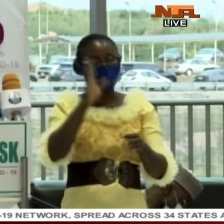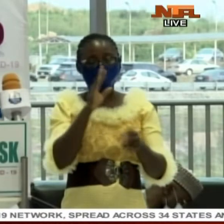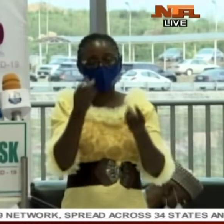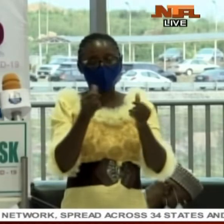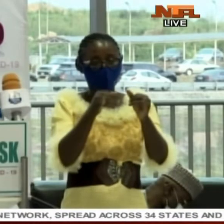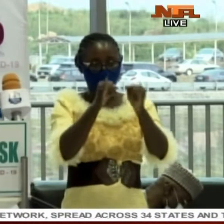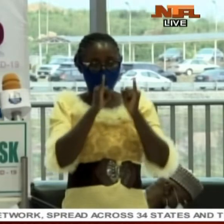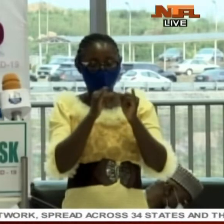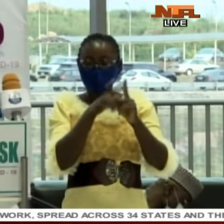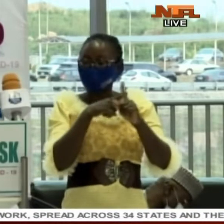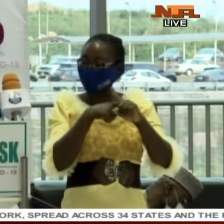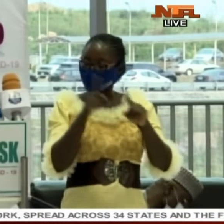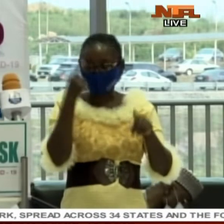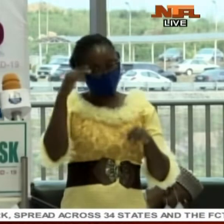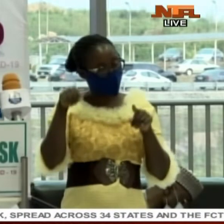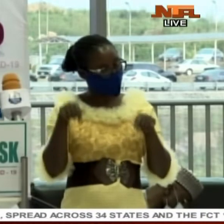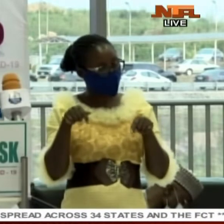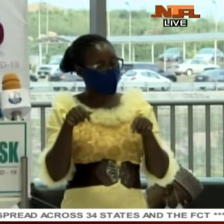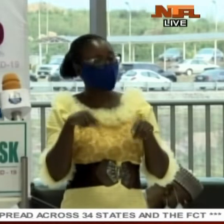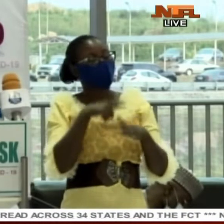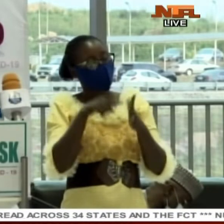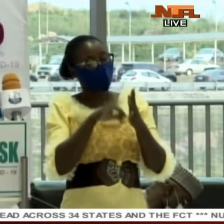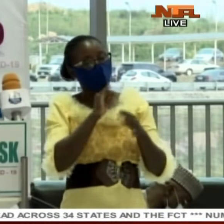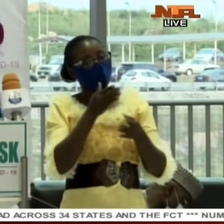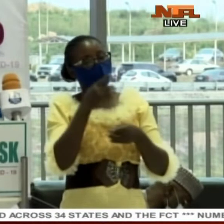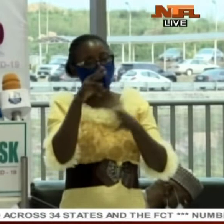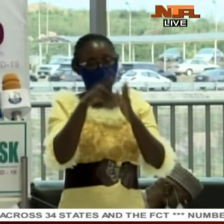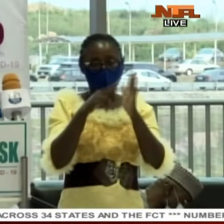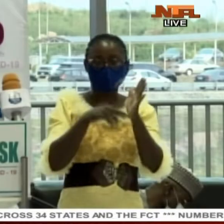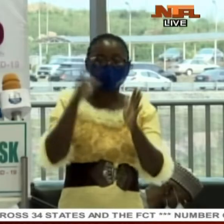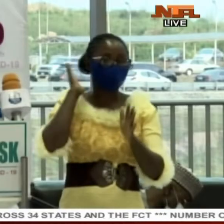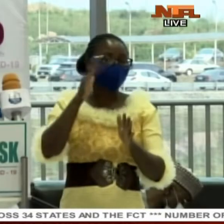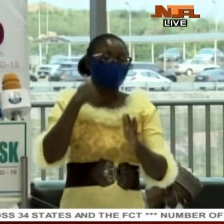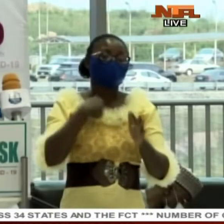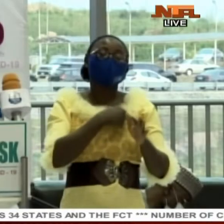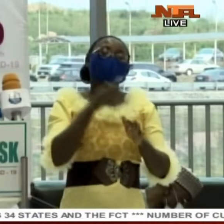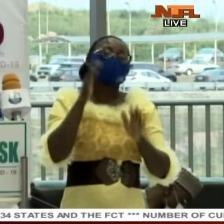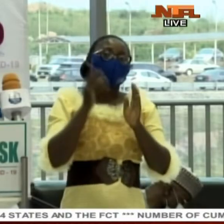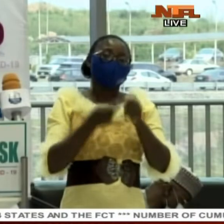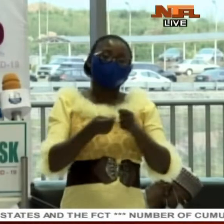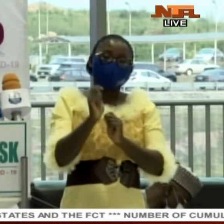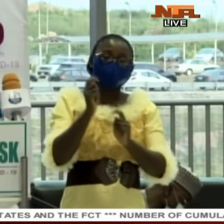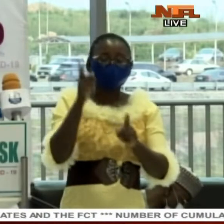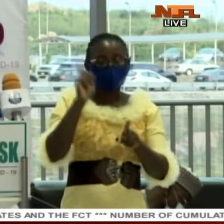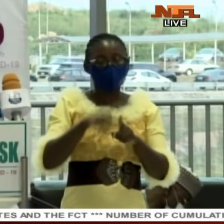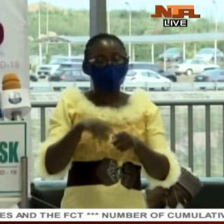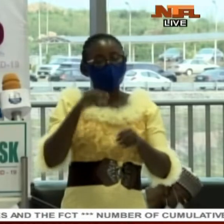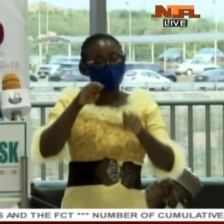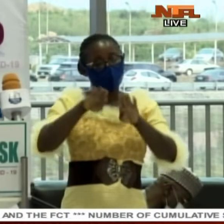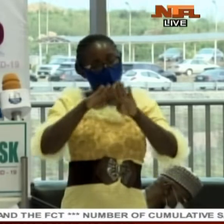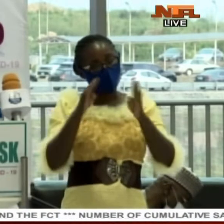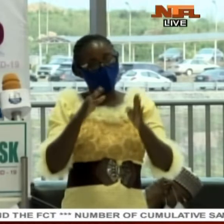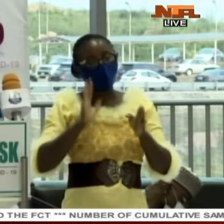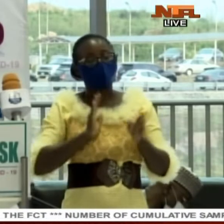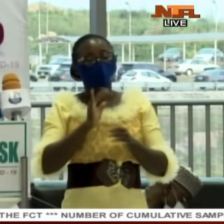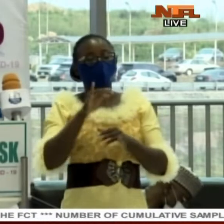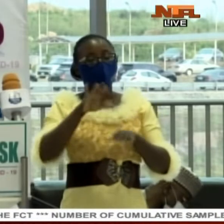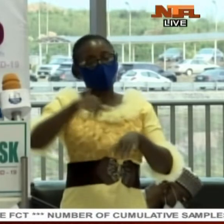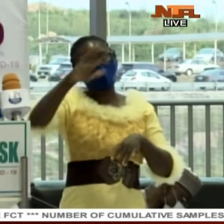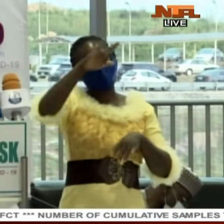moment, this is the protocol we will follow to enable quick and early opening of the airports in a safe manner.